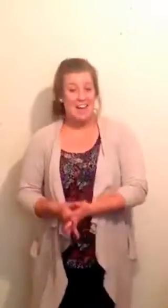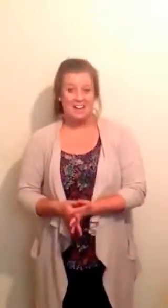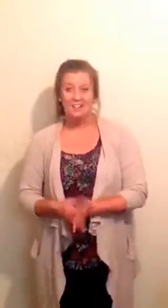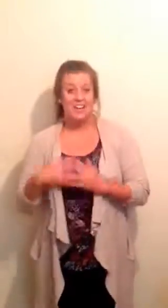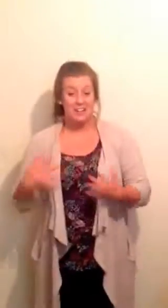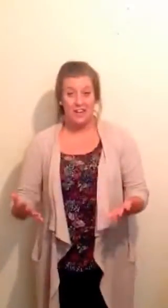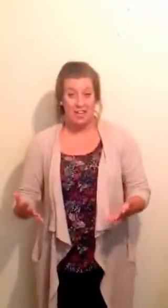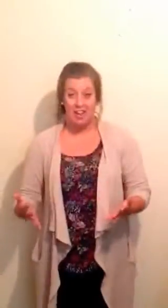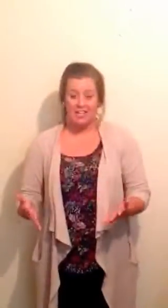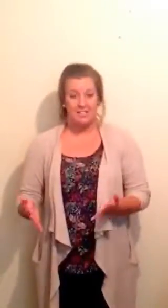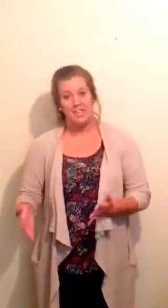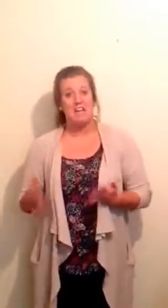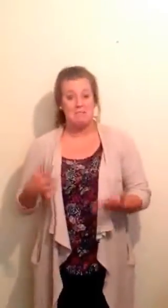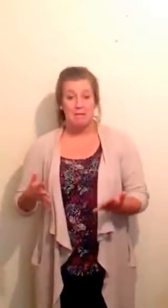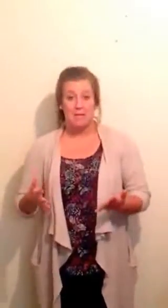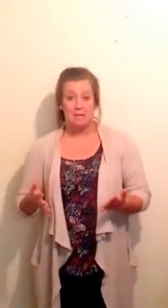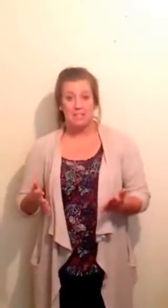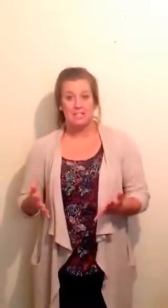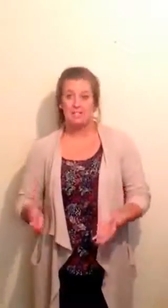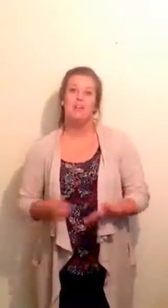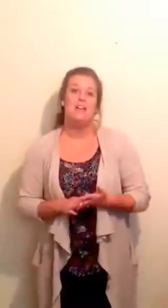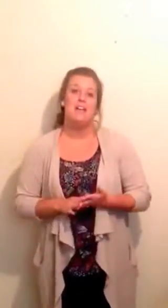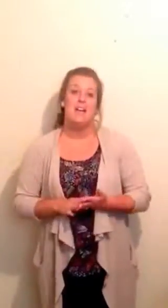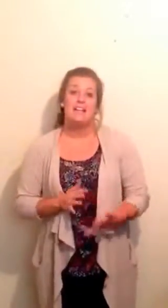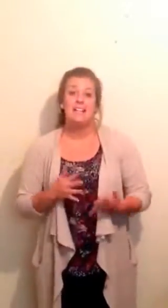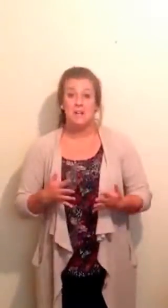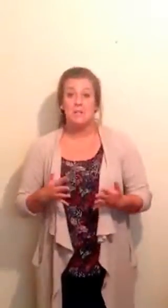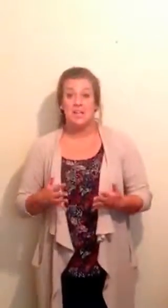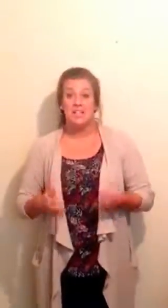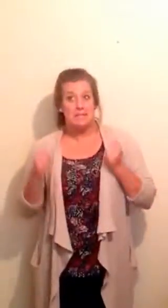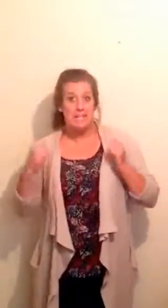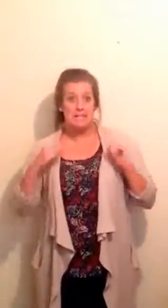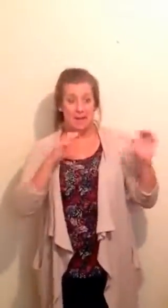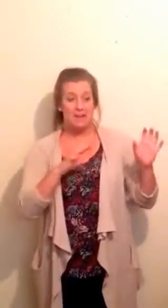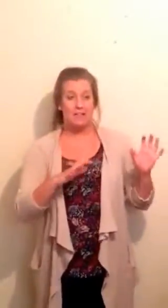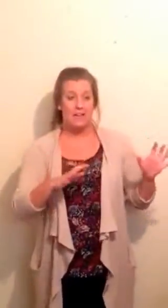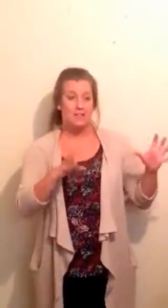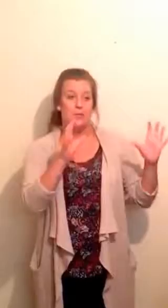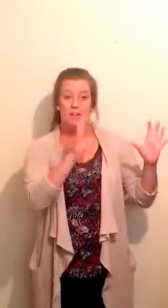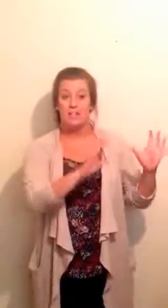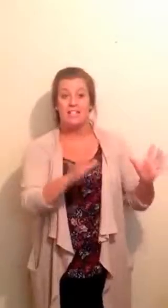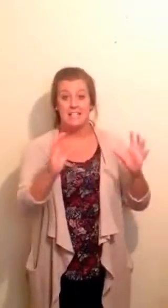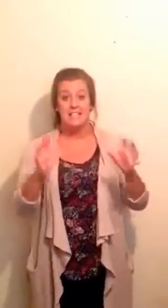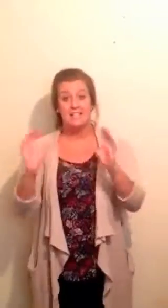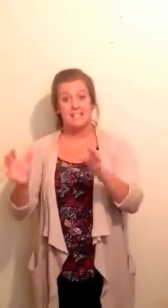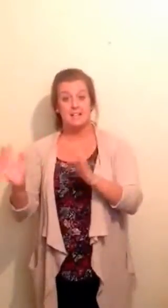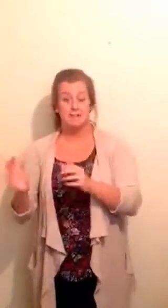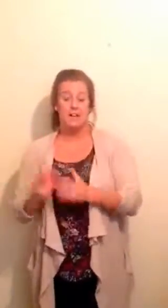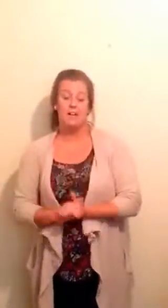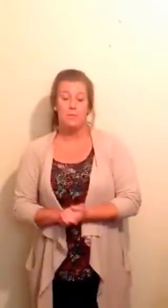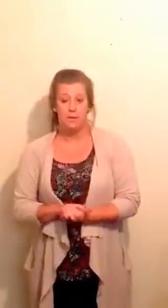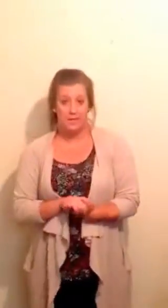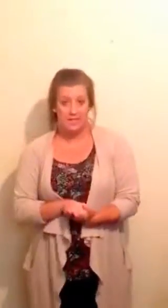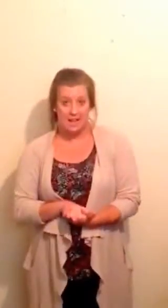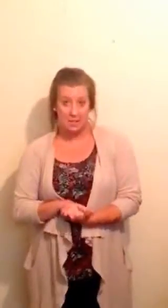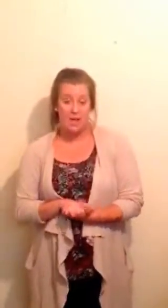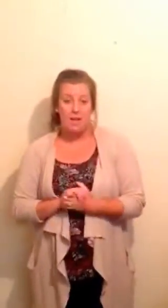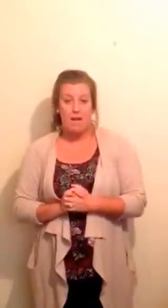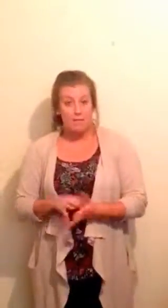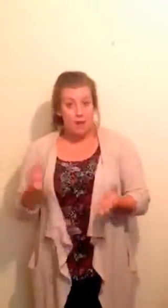Okay, for our final activity, what we're going to do is there is going to be, in the back of the classroom, there are 6 different computers set up. Along